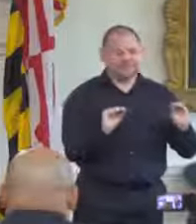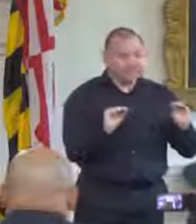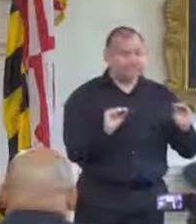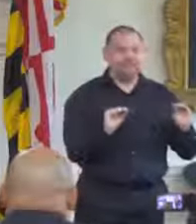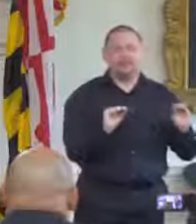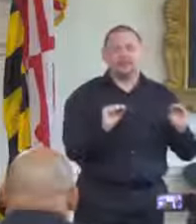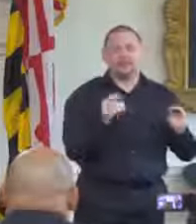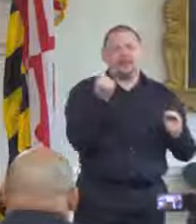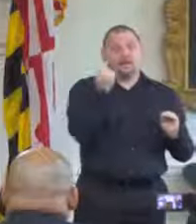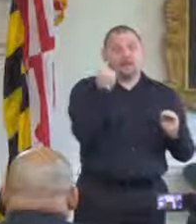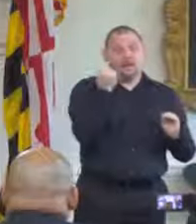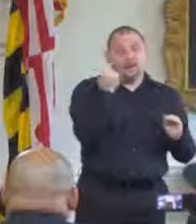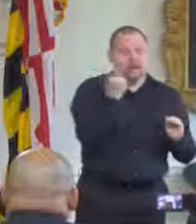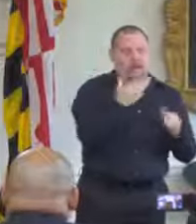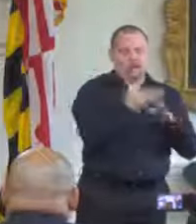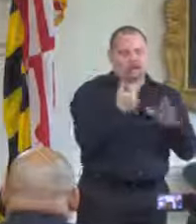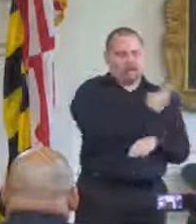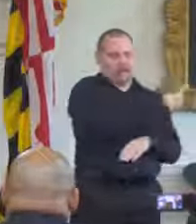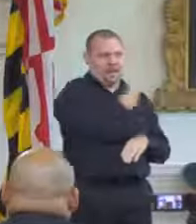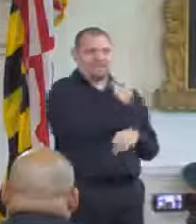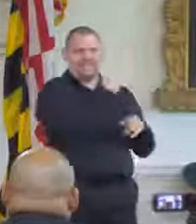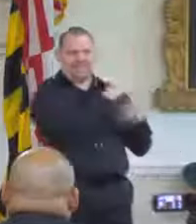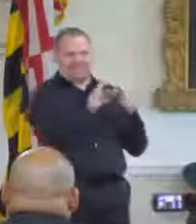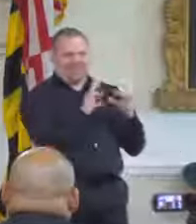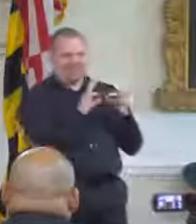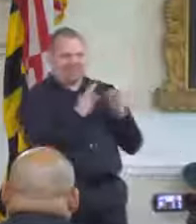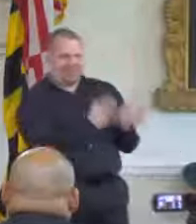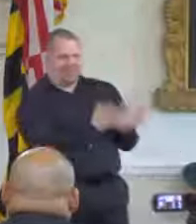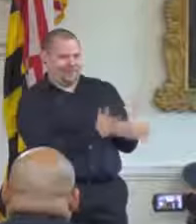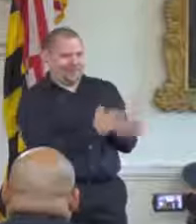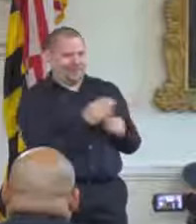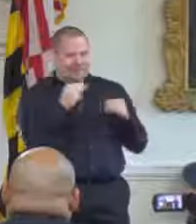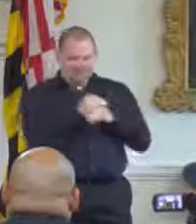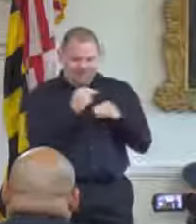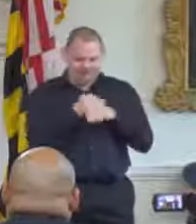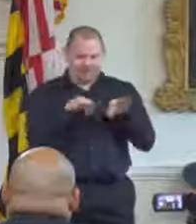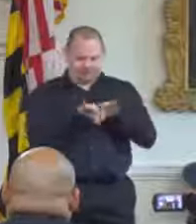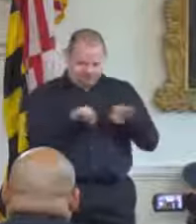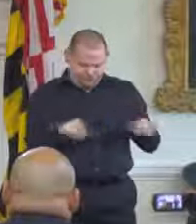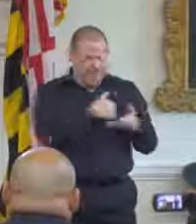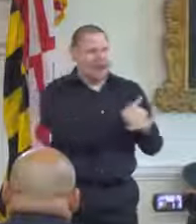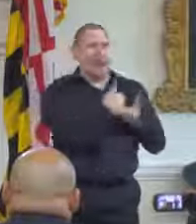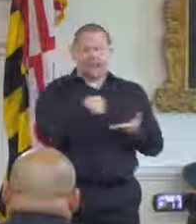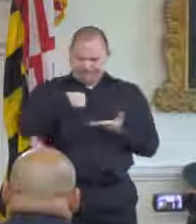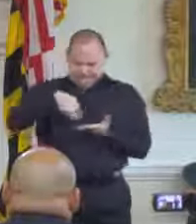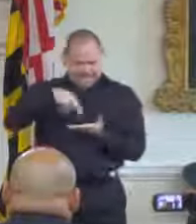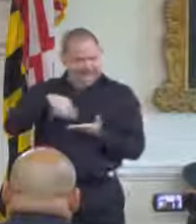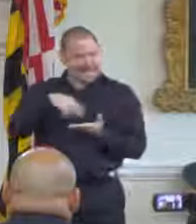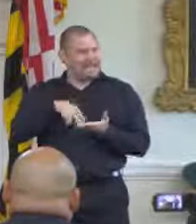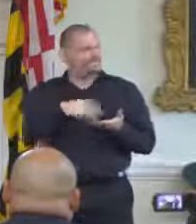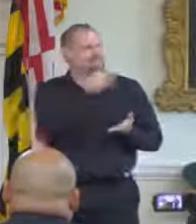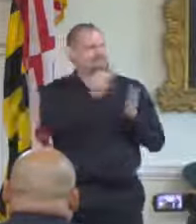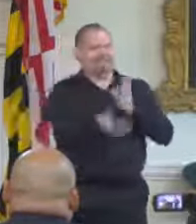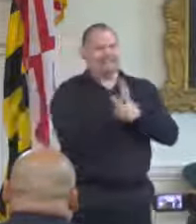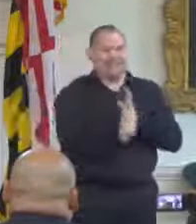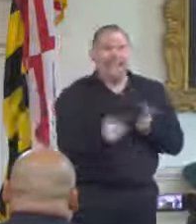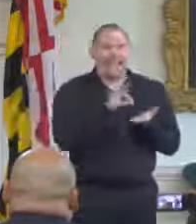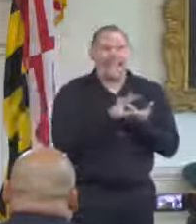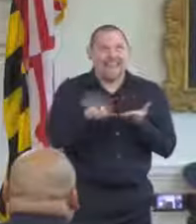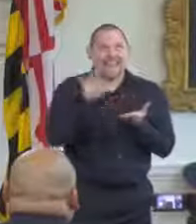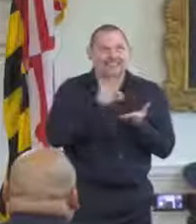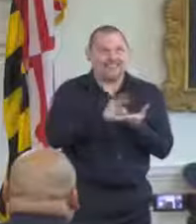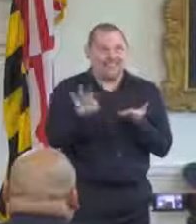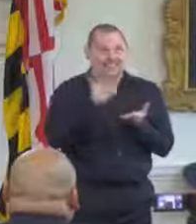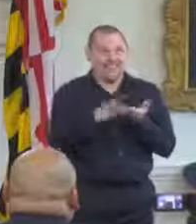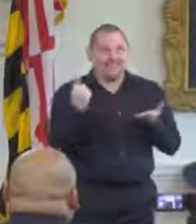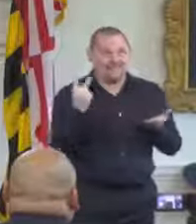that his degree in mathematics helped him with the dancing when he couldn't hear the music. He said he's got great vision, and